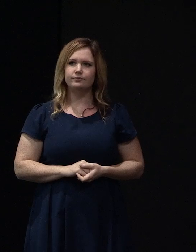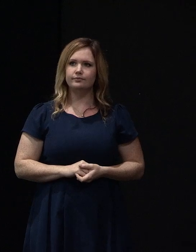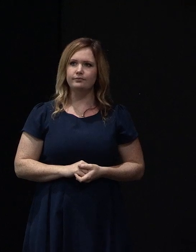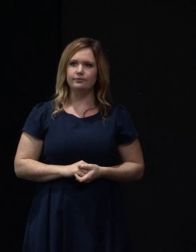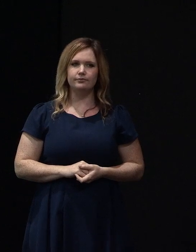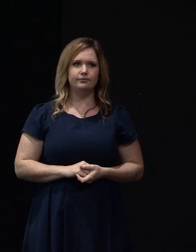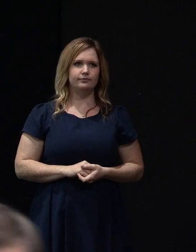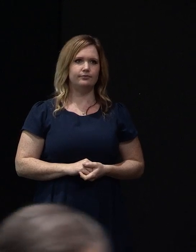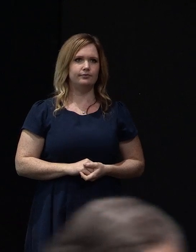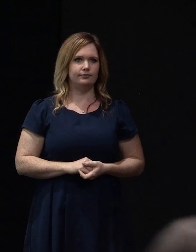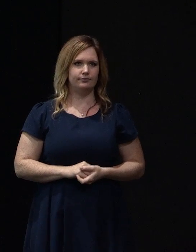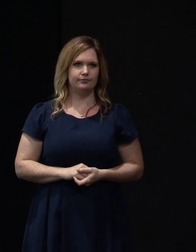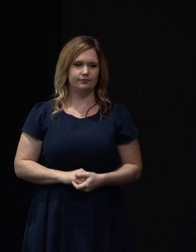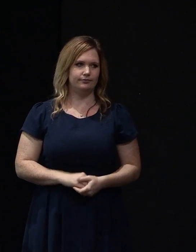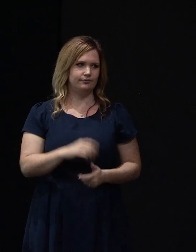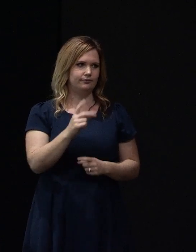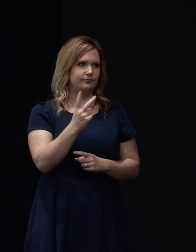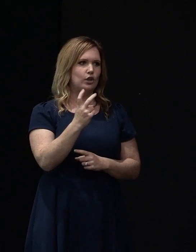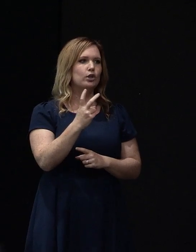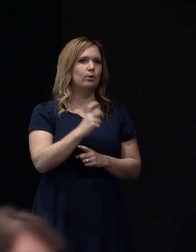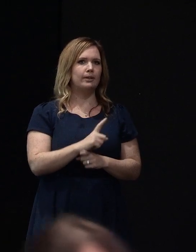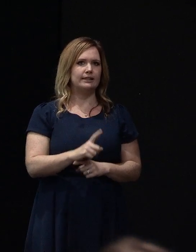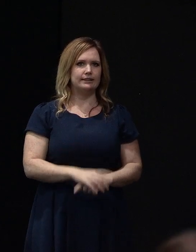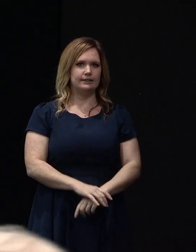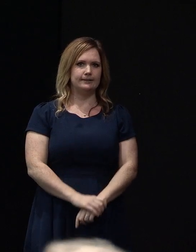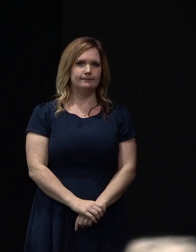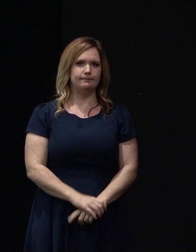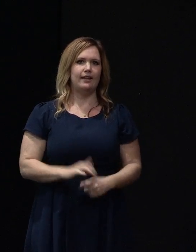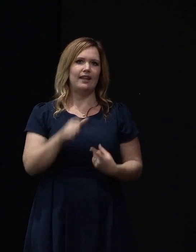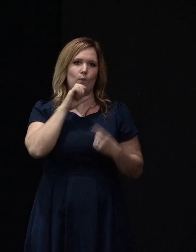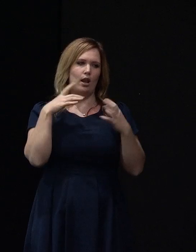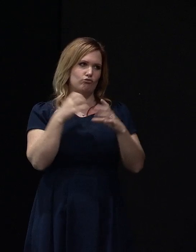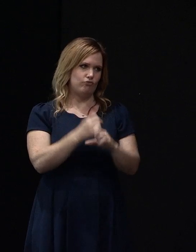The microphone's just moving over at the moment. Yeah, two more questions and we'll have to wrap it up for the day.